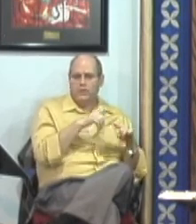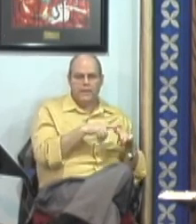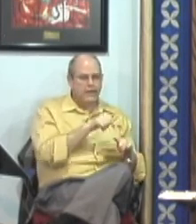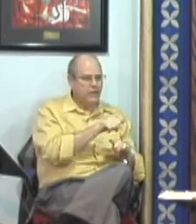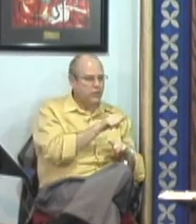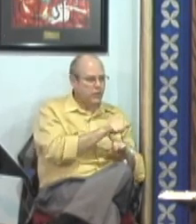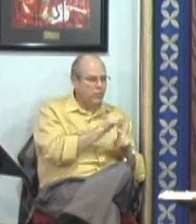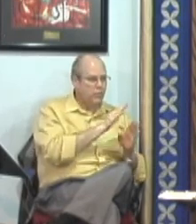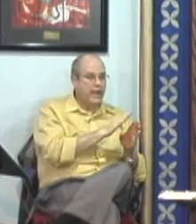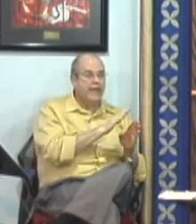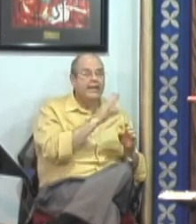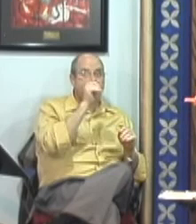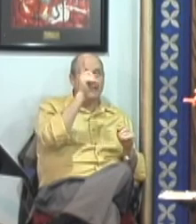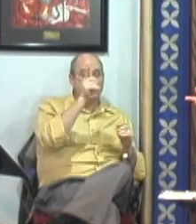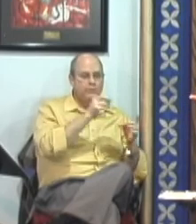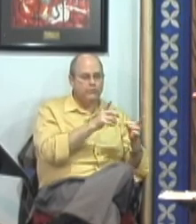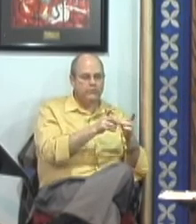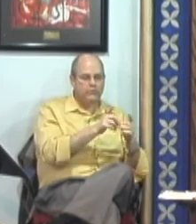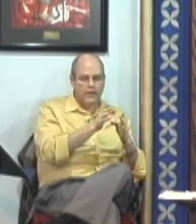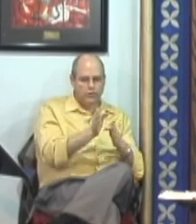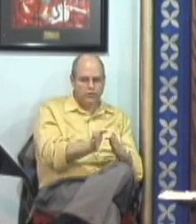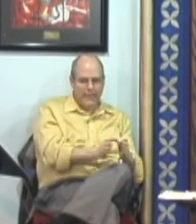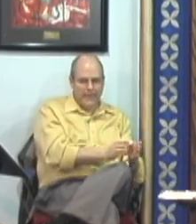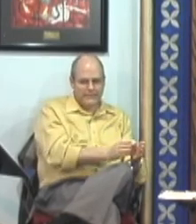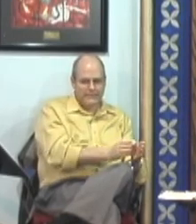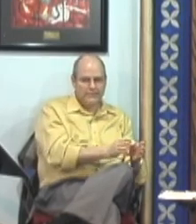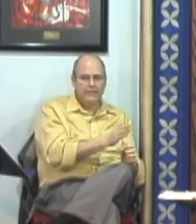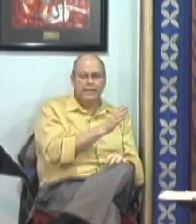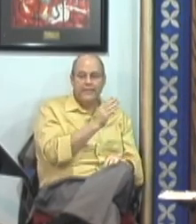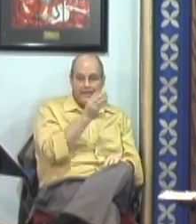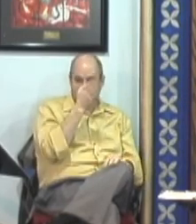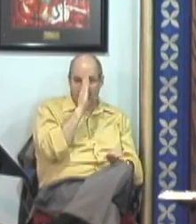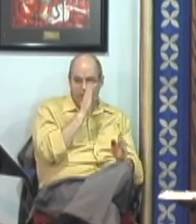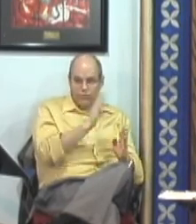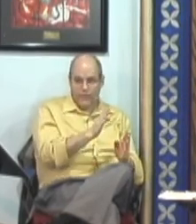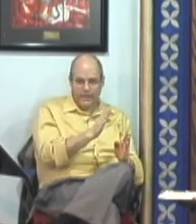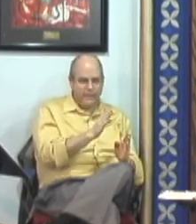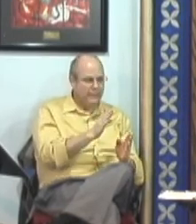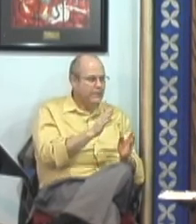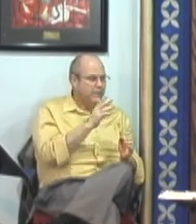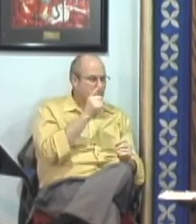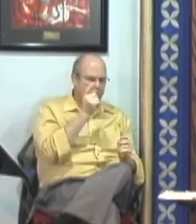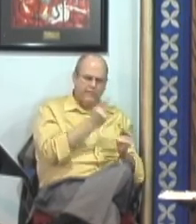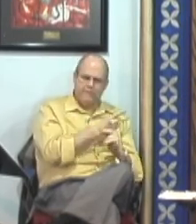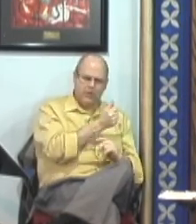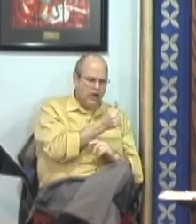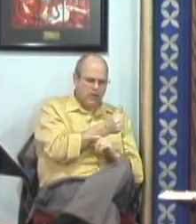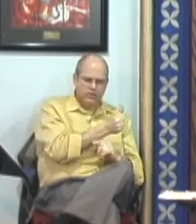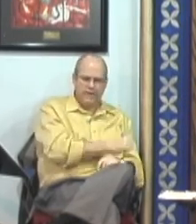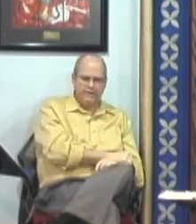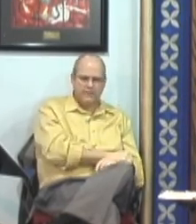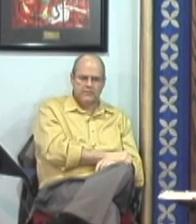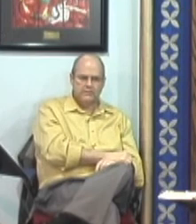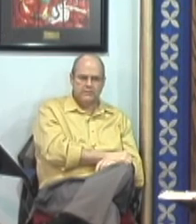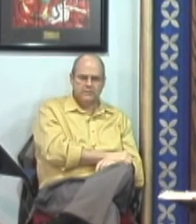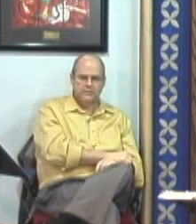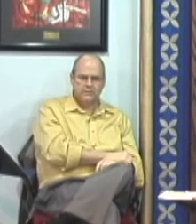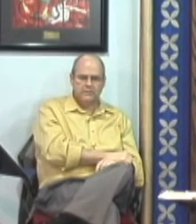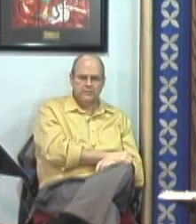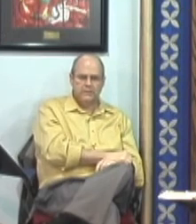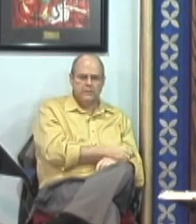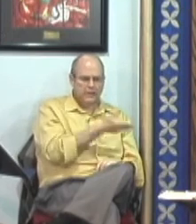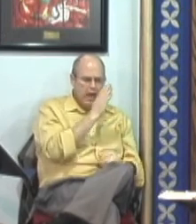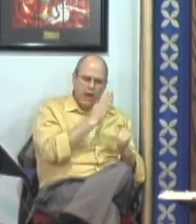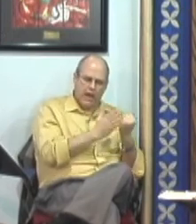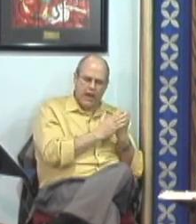your ways acknowledge him. He will direct your paths. That's God's way of thinking. What's man's way of thinking? You got to figure it out yourself. God